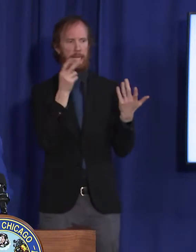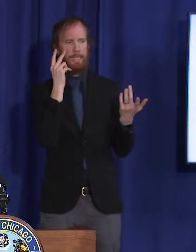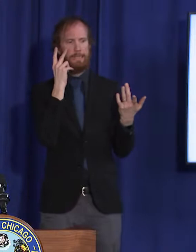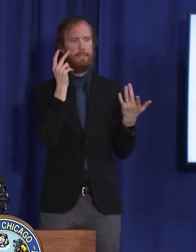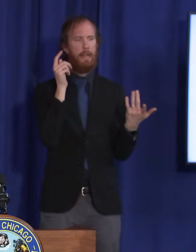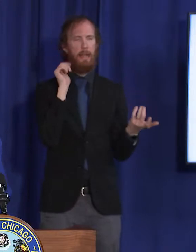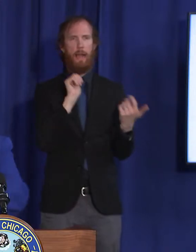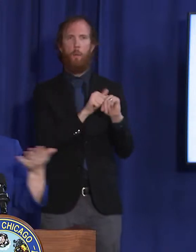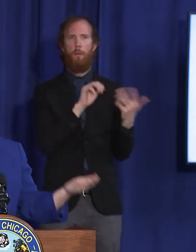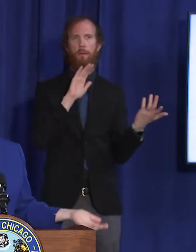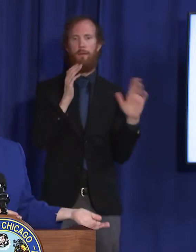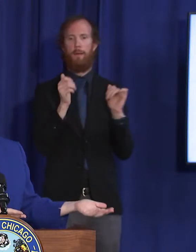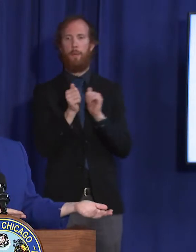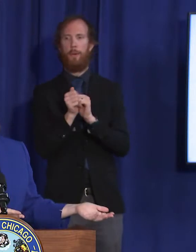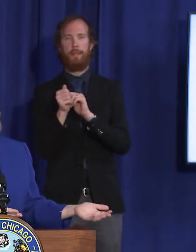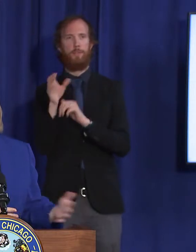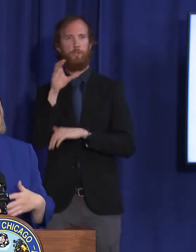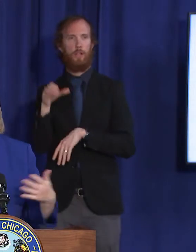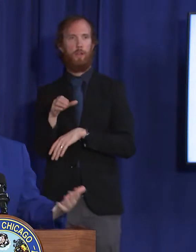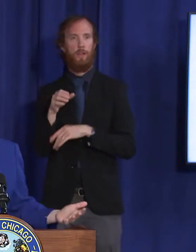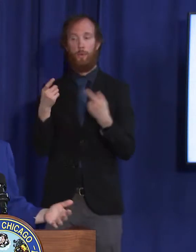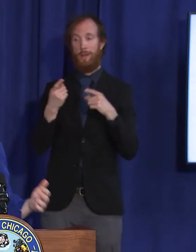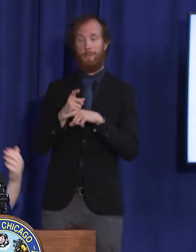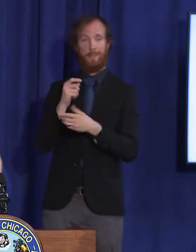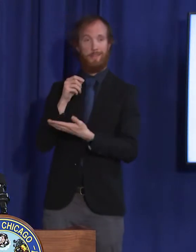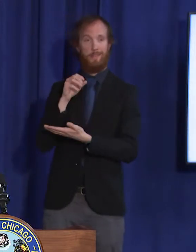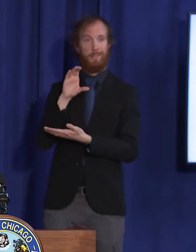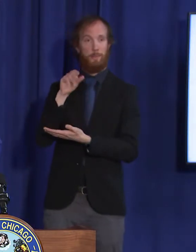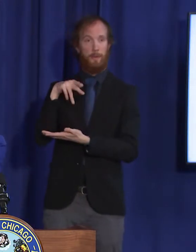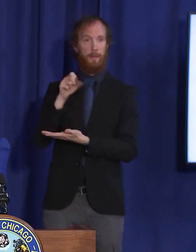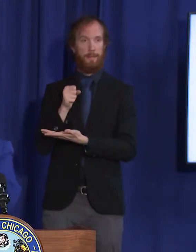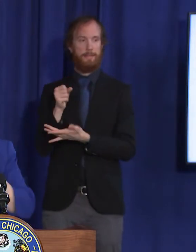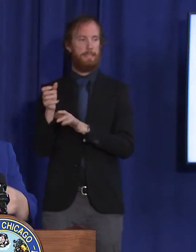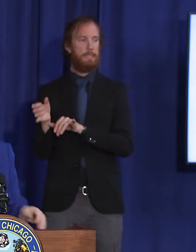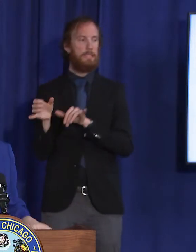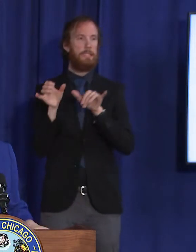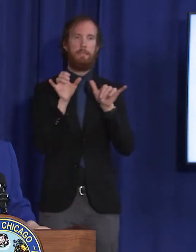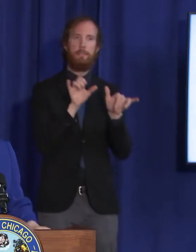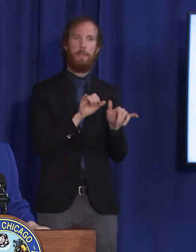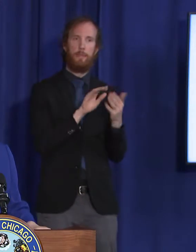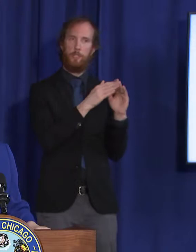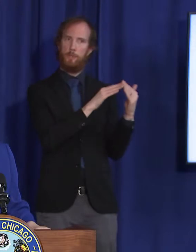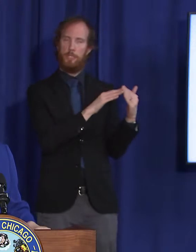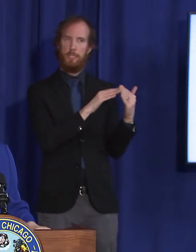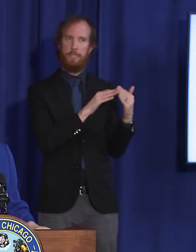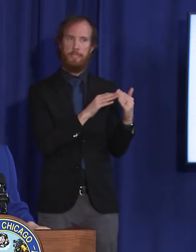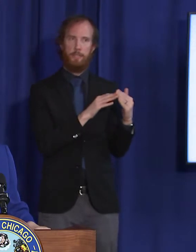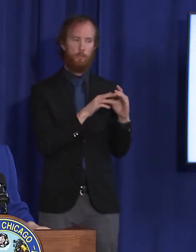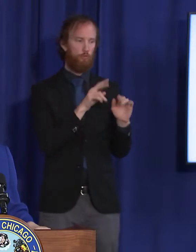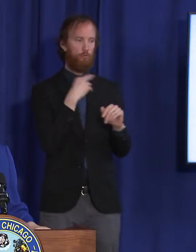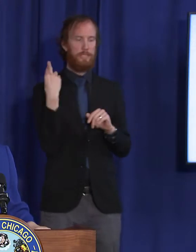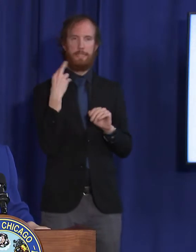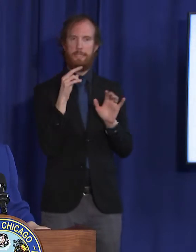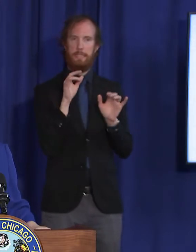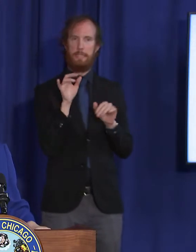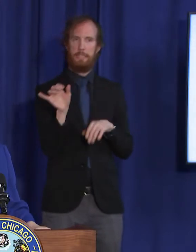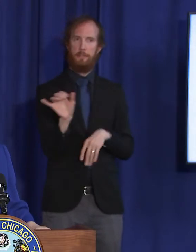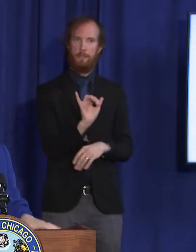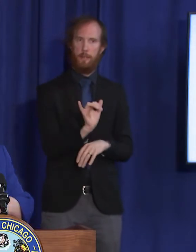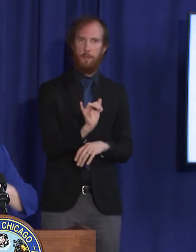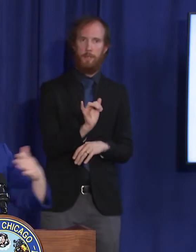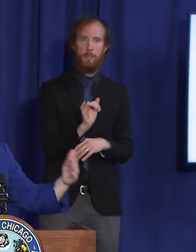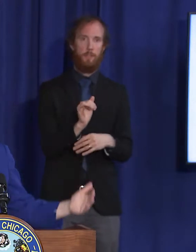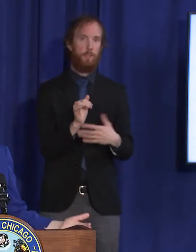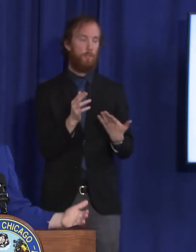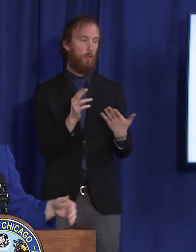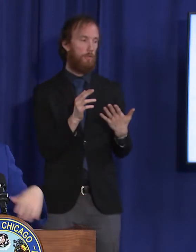CPS, what happens at CPS is the reflection of the community. It's not a different level of risk. And so no matter which of the factors that you're looking at,